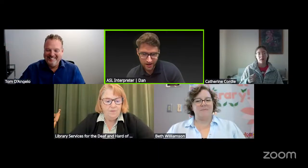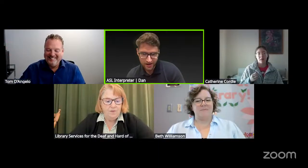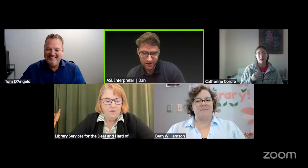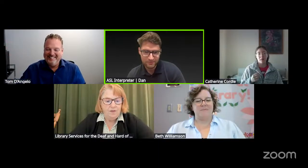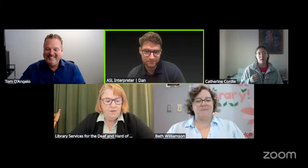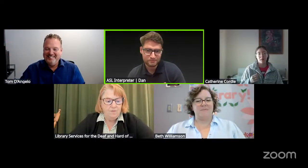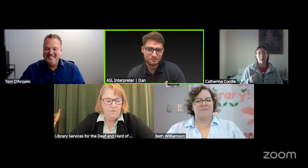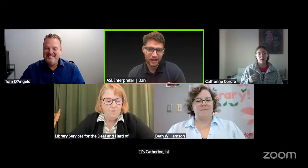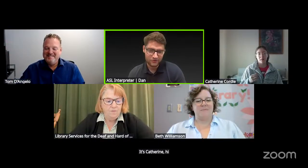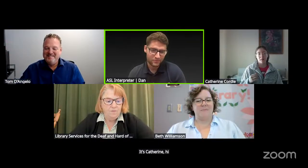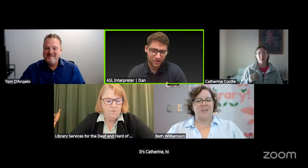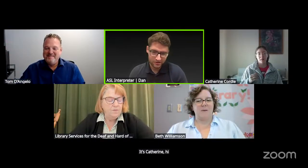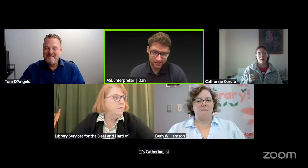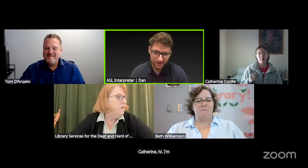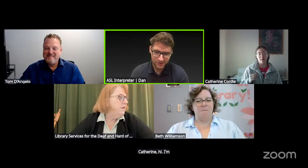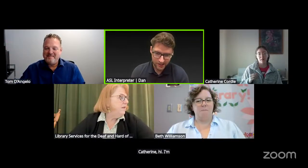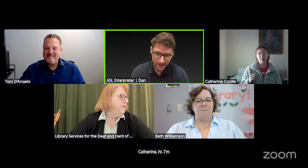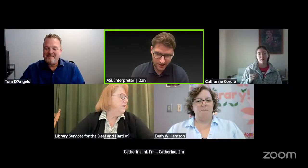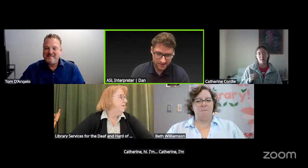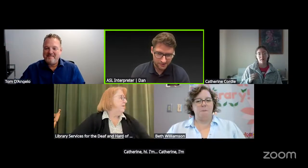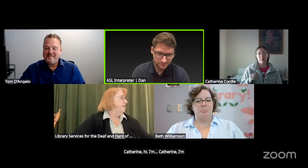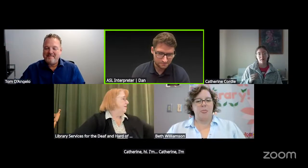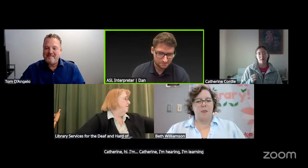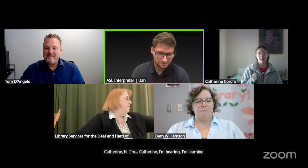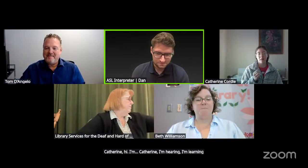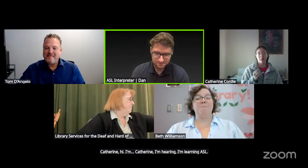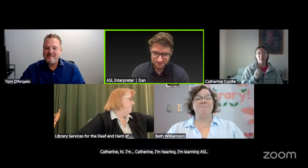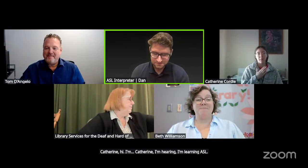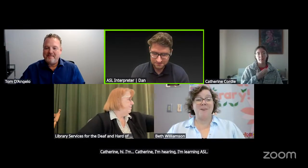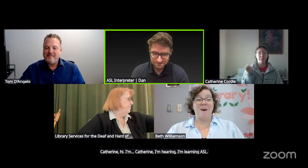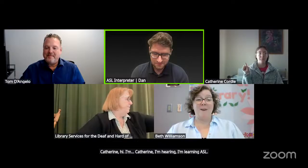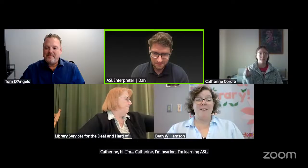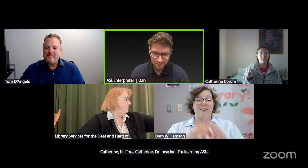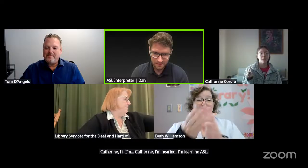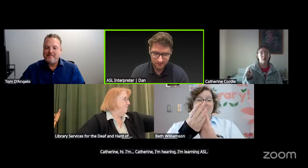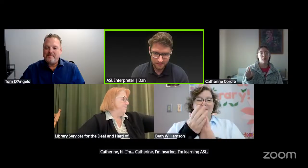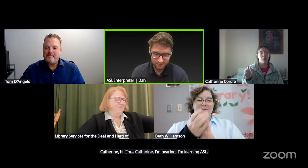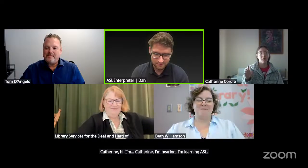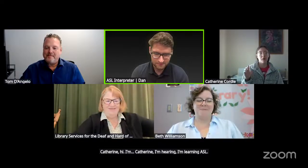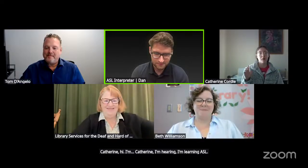Catherine, hi. I'm Catherine. I'm learning ASL.